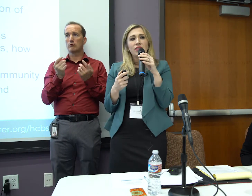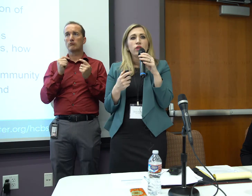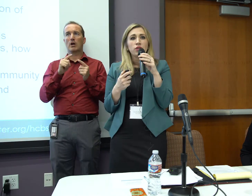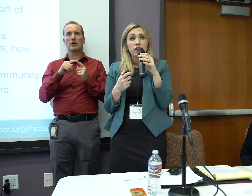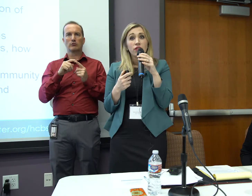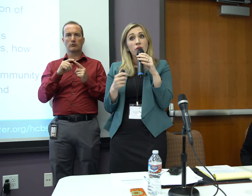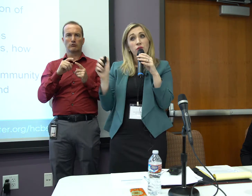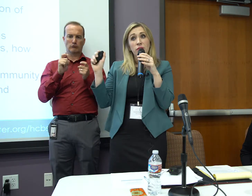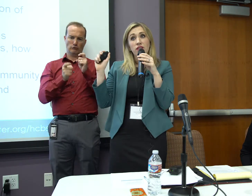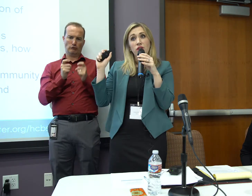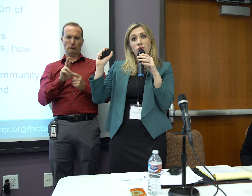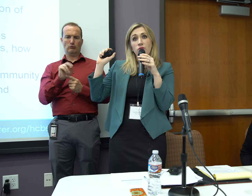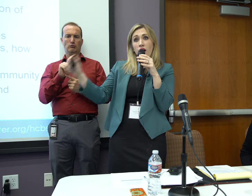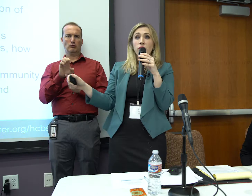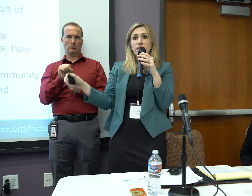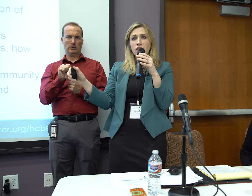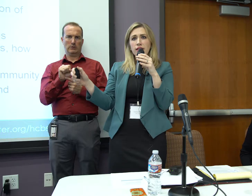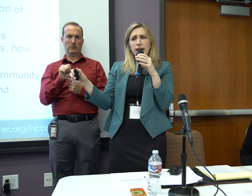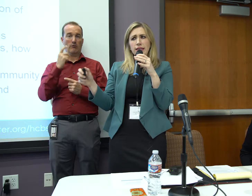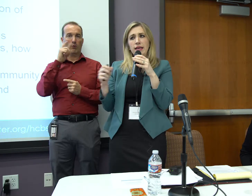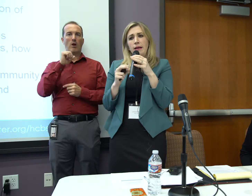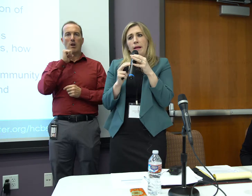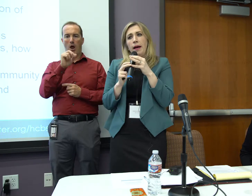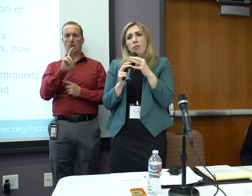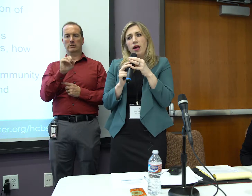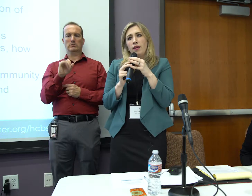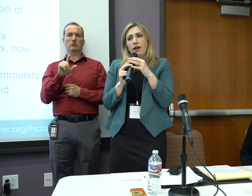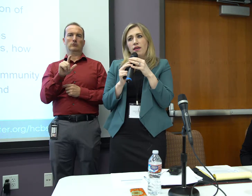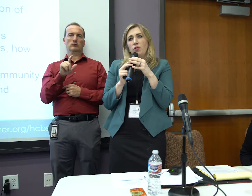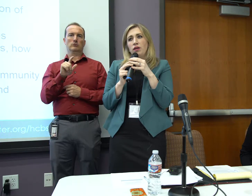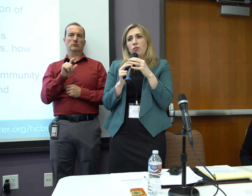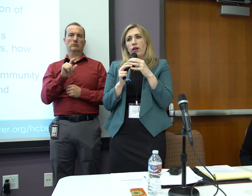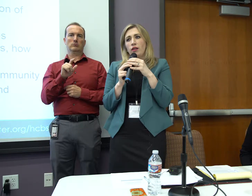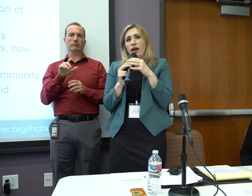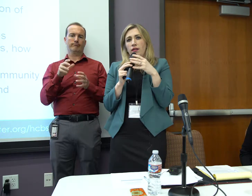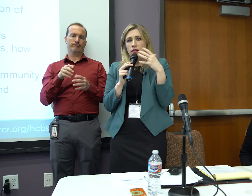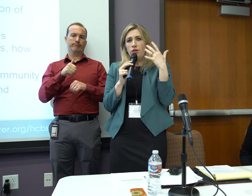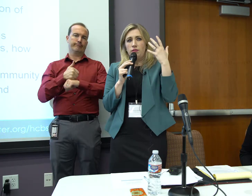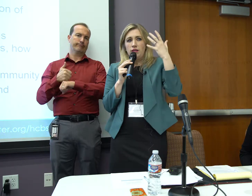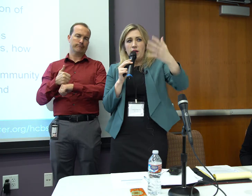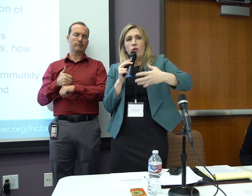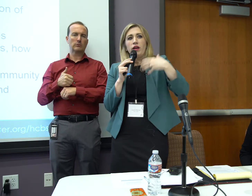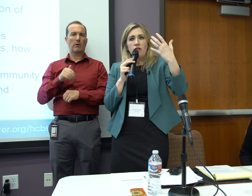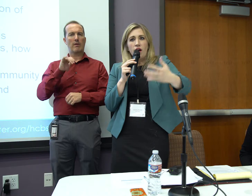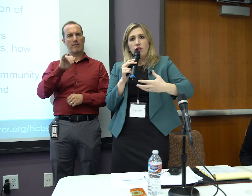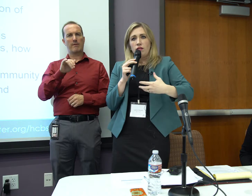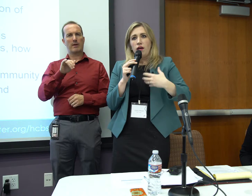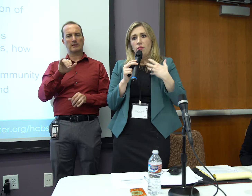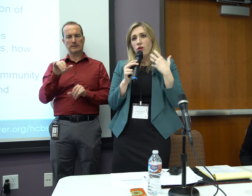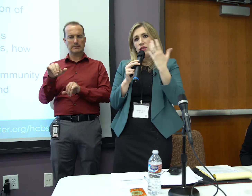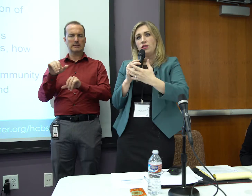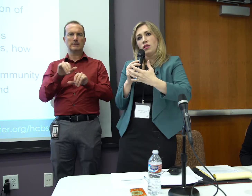rates can be structured differently with respect to non-residential settings. And I think it would be important that same work and